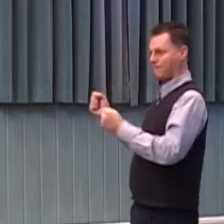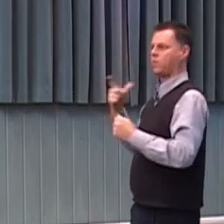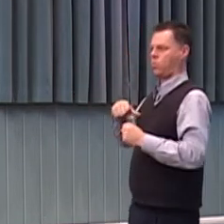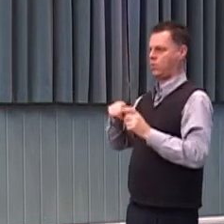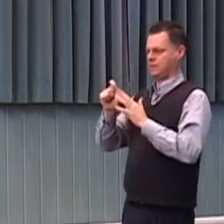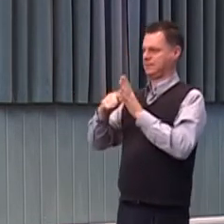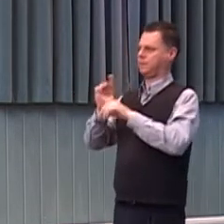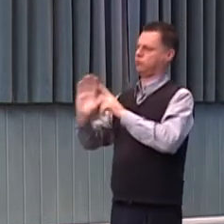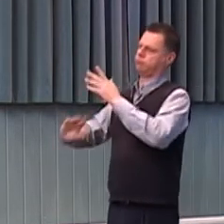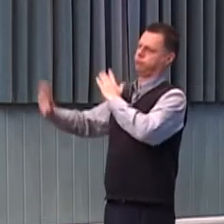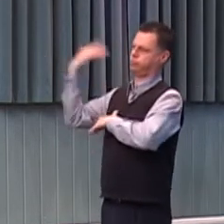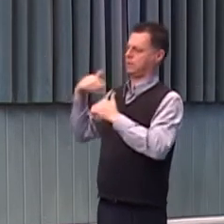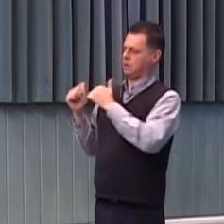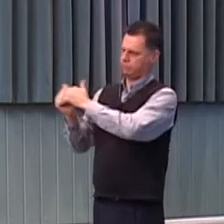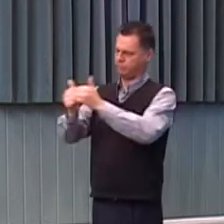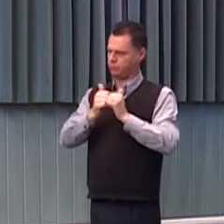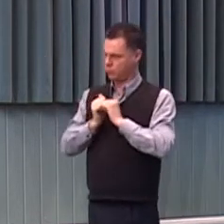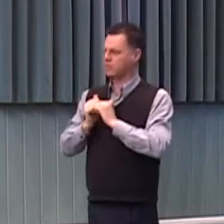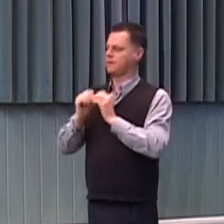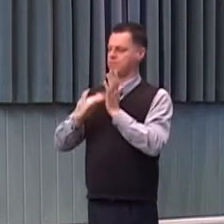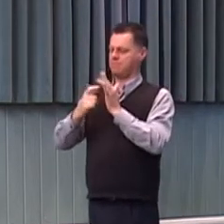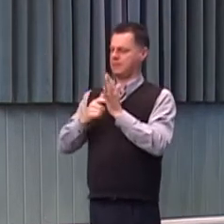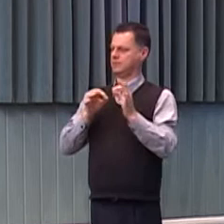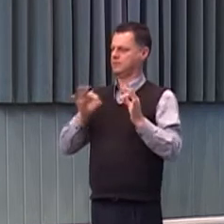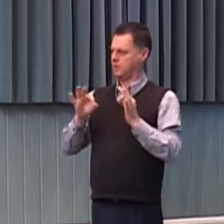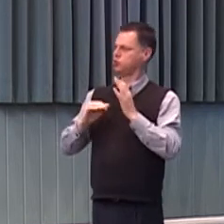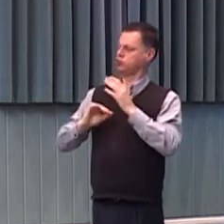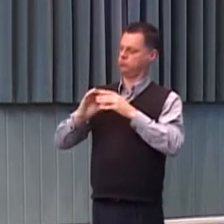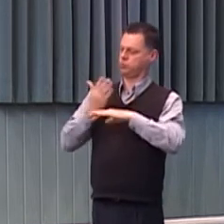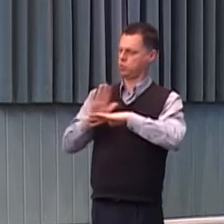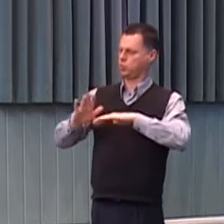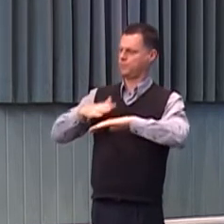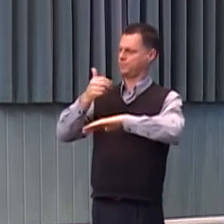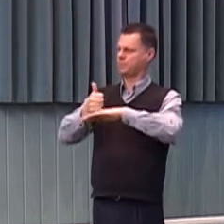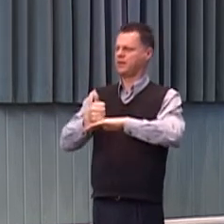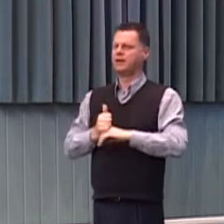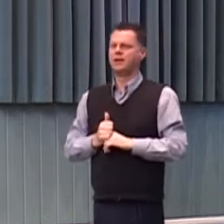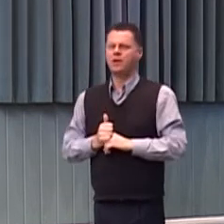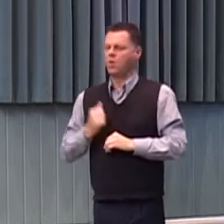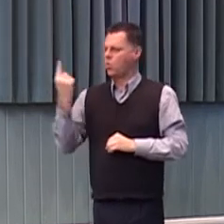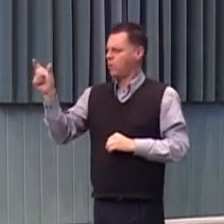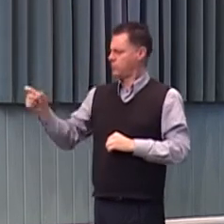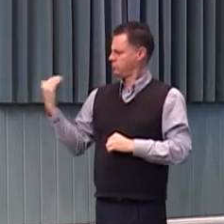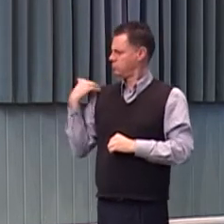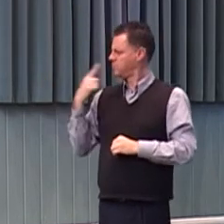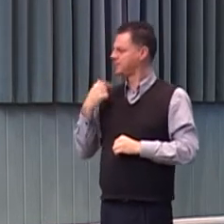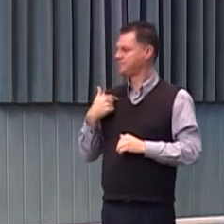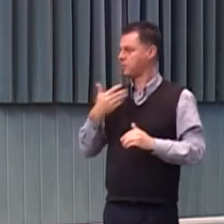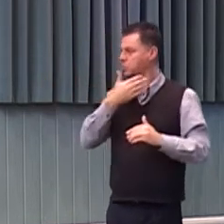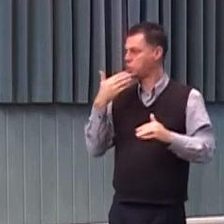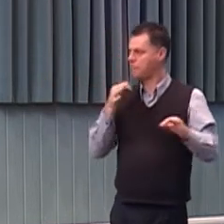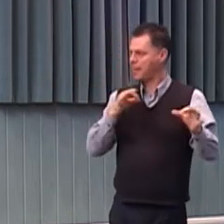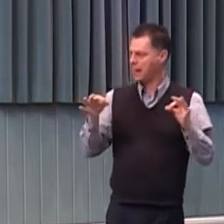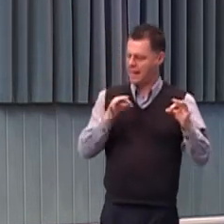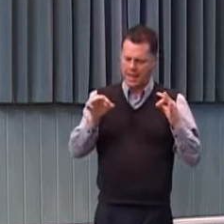is important, and I think there's a saying that plans are useless, but planning is